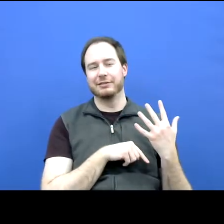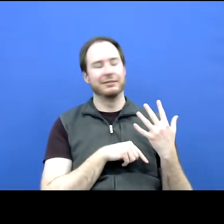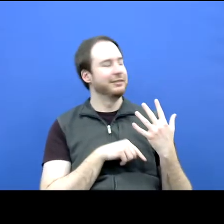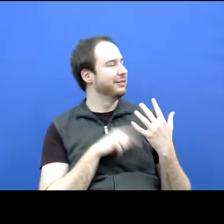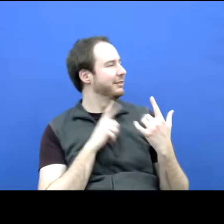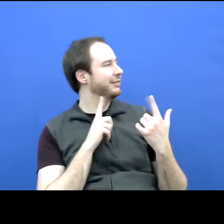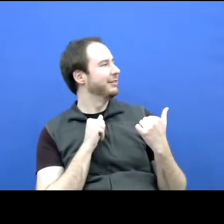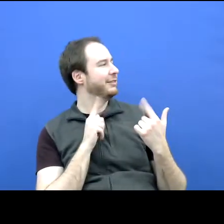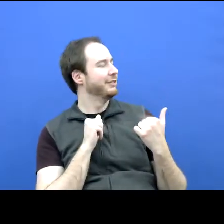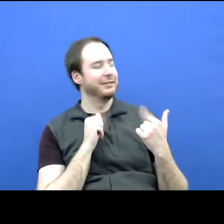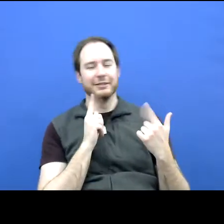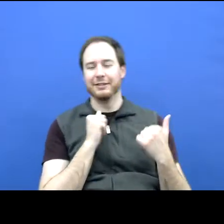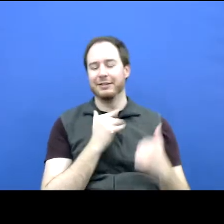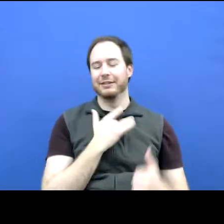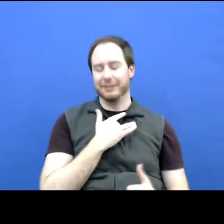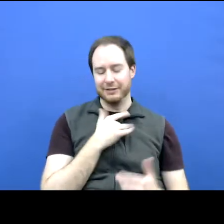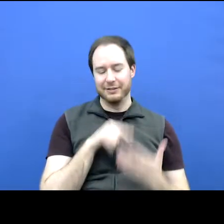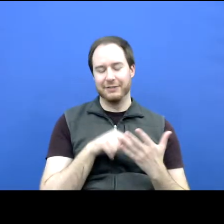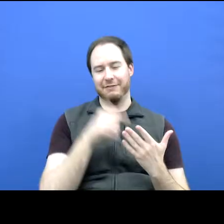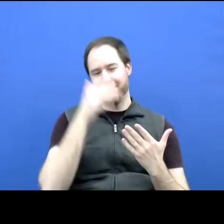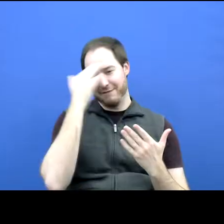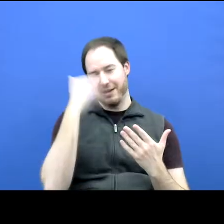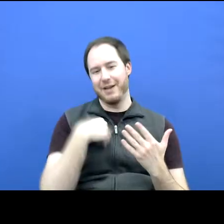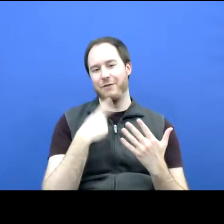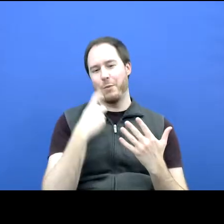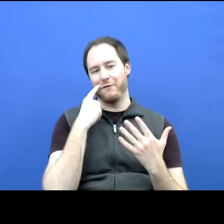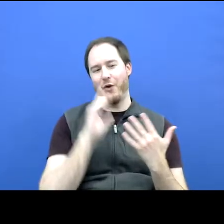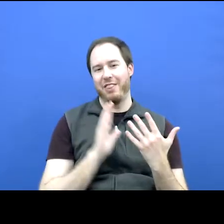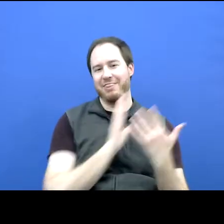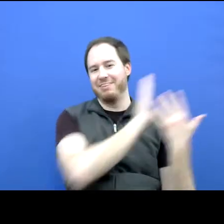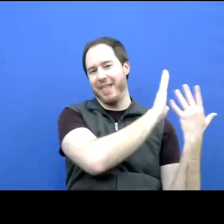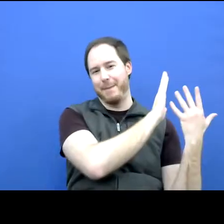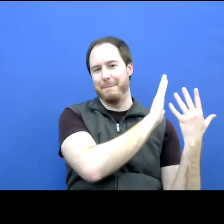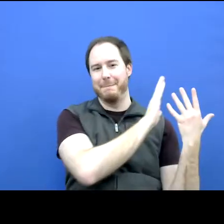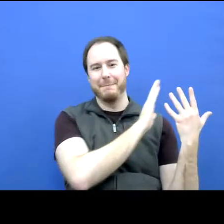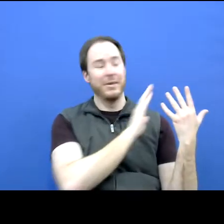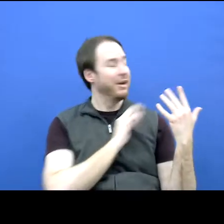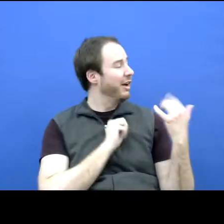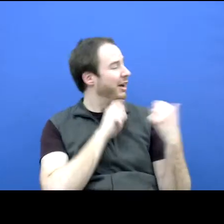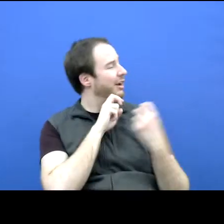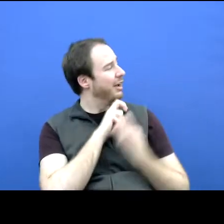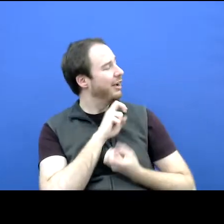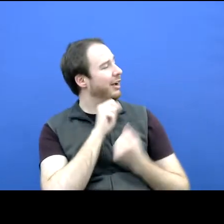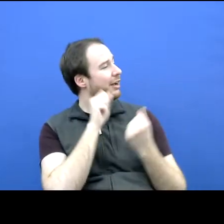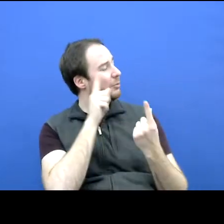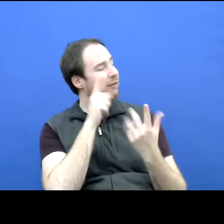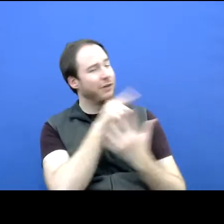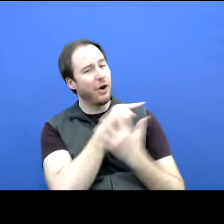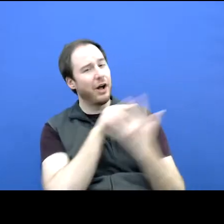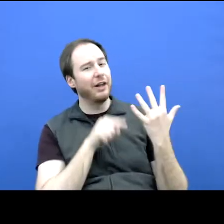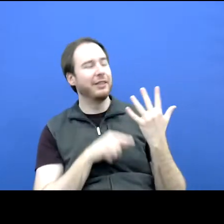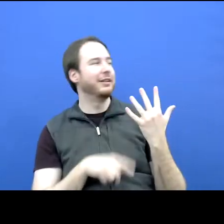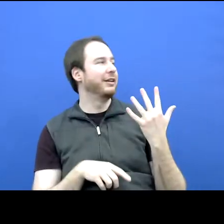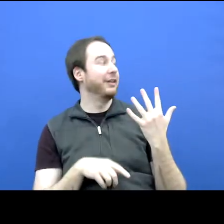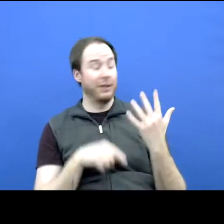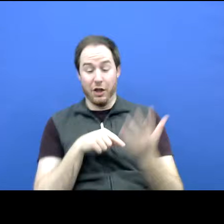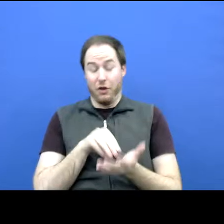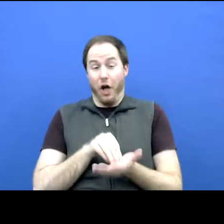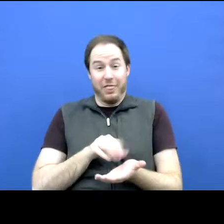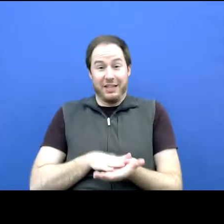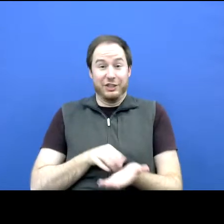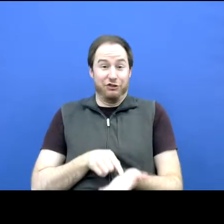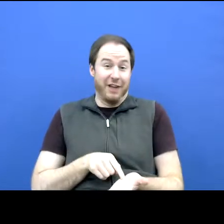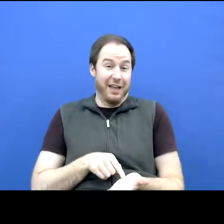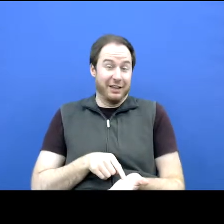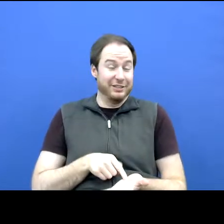Sorry. Totally forgot about that. Surprise to all of us. Yeah, it's on the agenda. Is